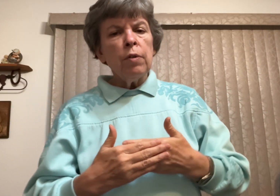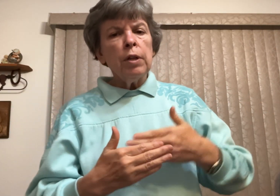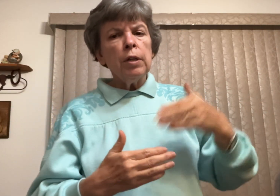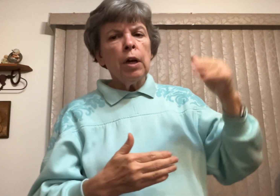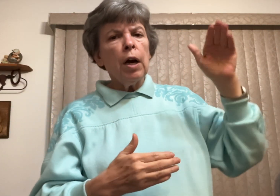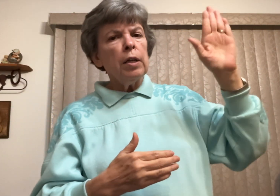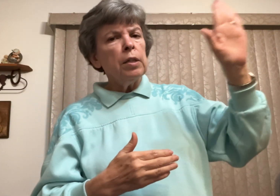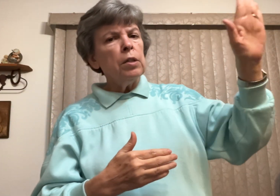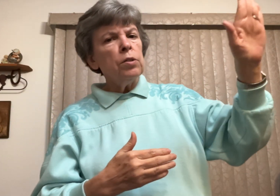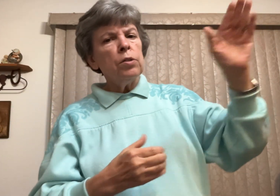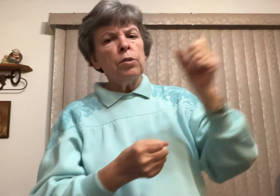loving kindness,